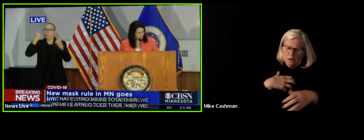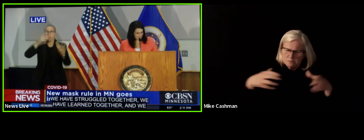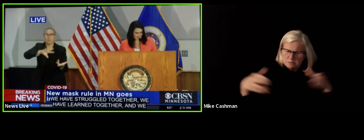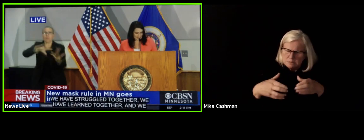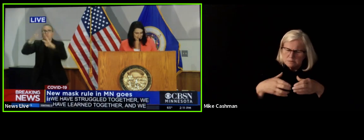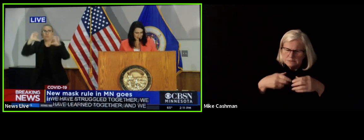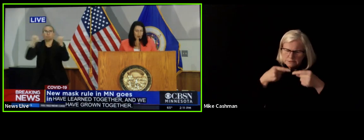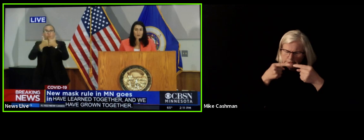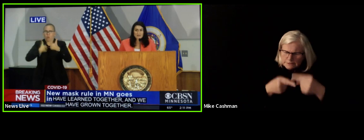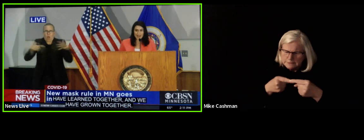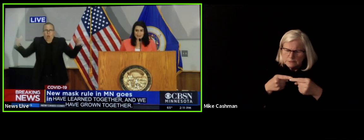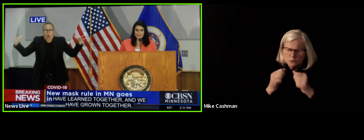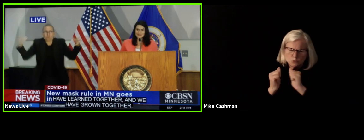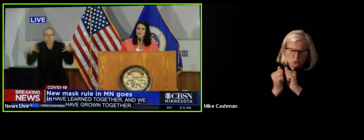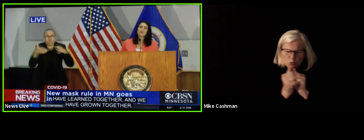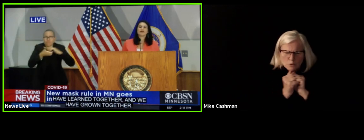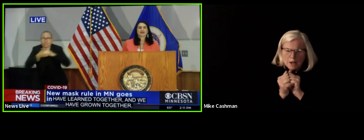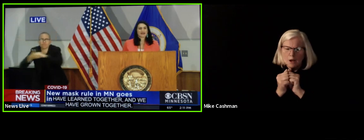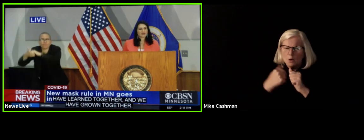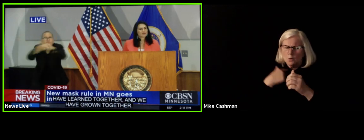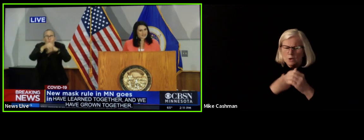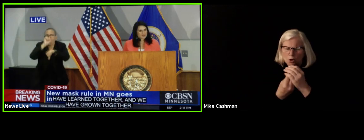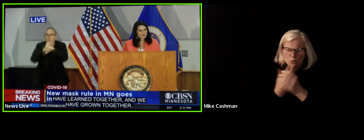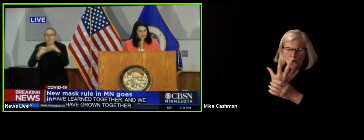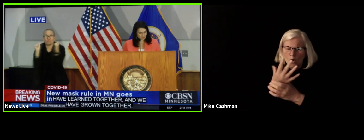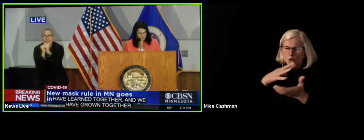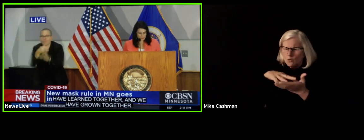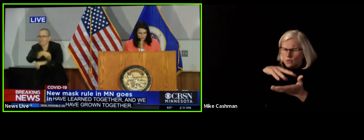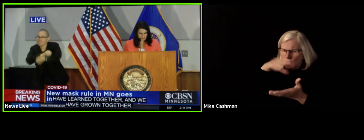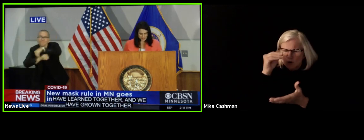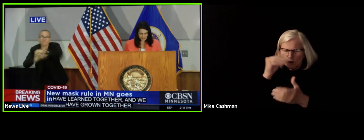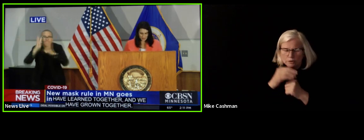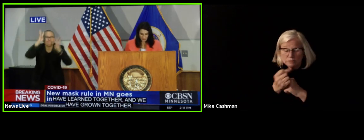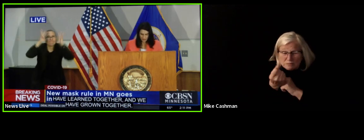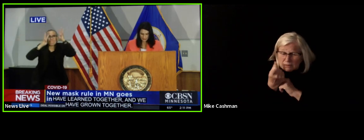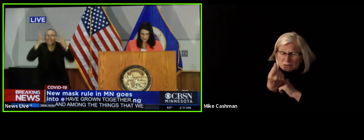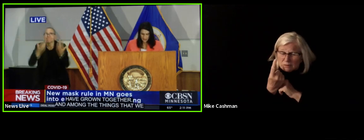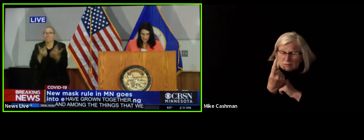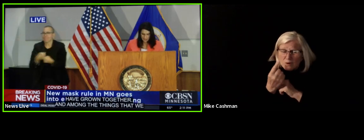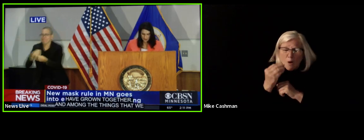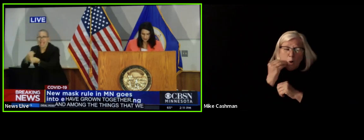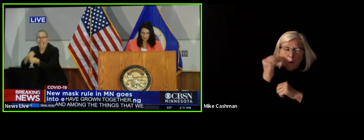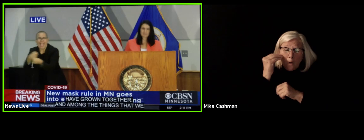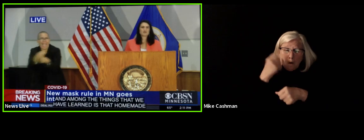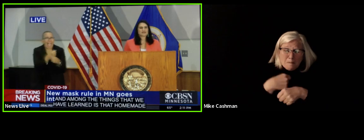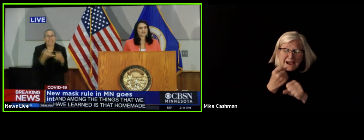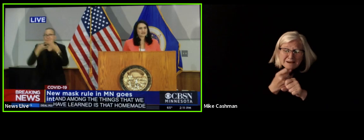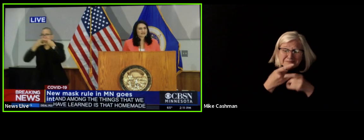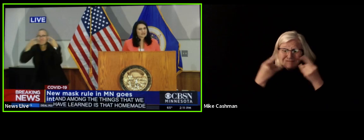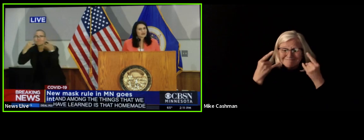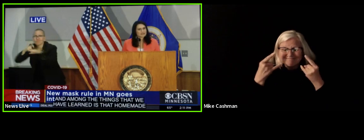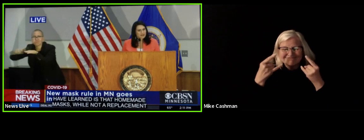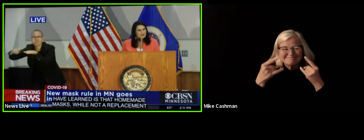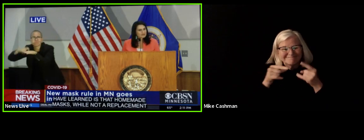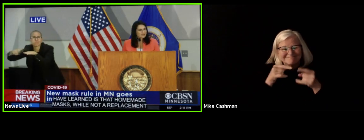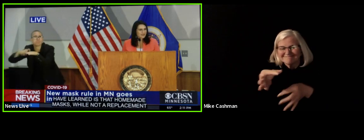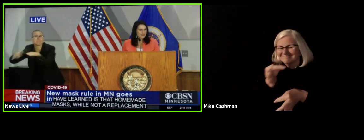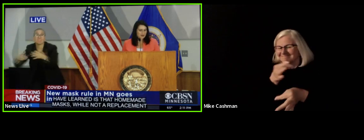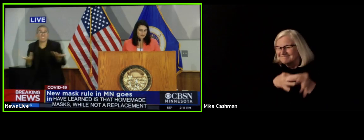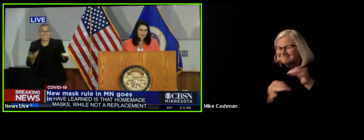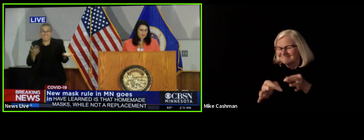have learned is that homemade masks, while not a replacement for personal protective equipment, is one of the best ways that we can keep